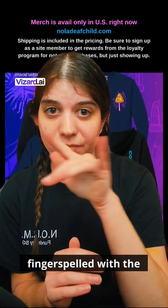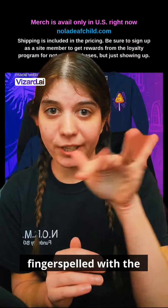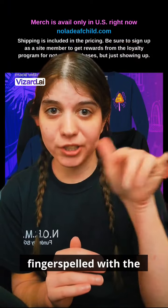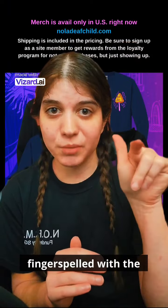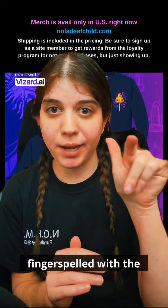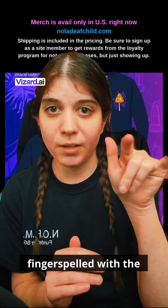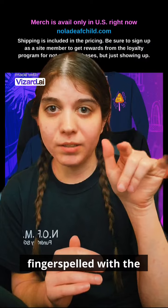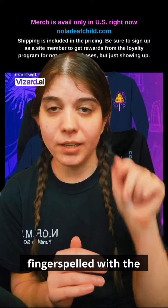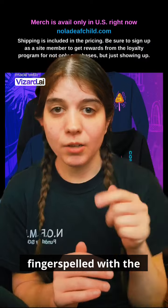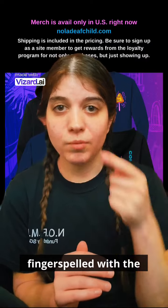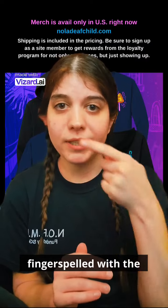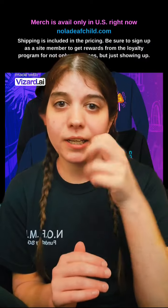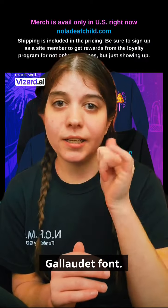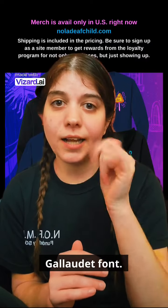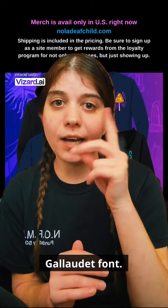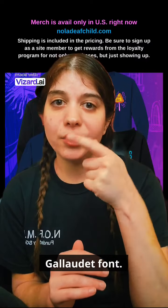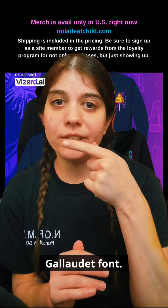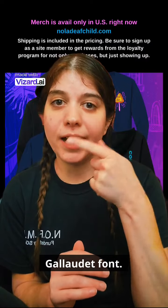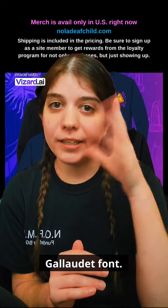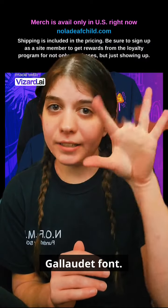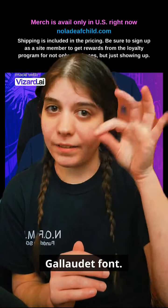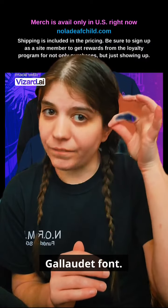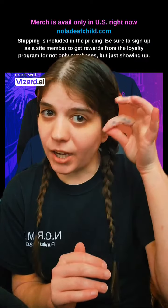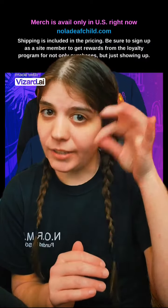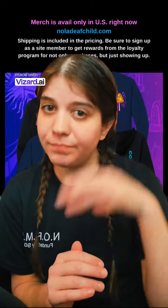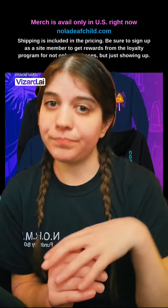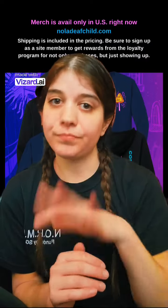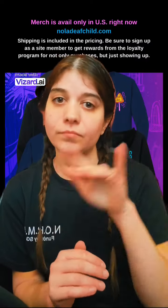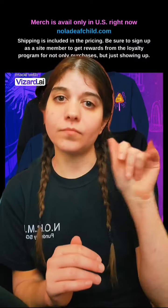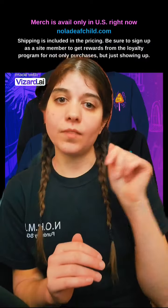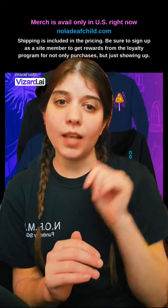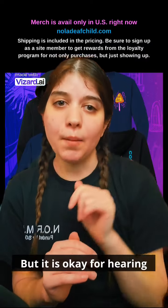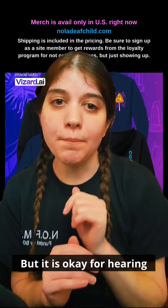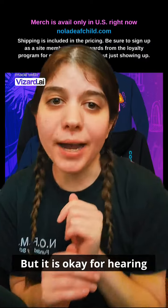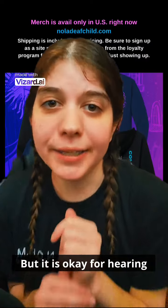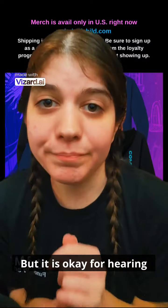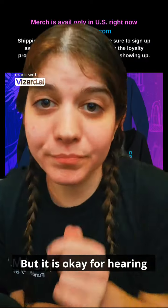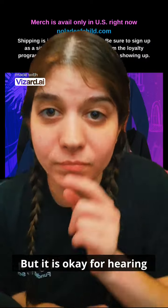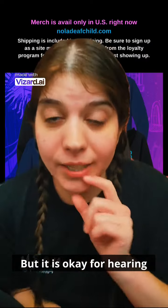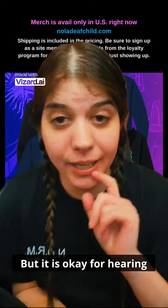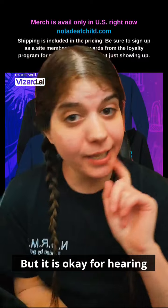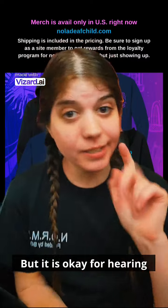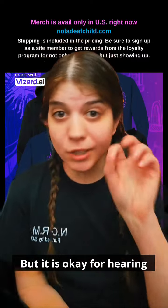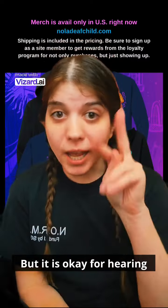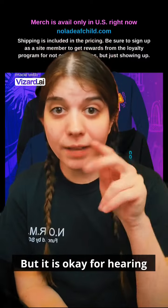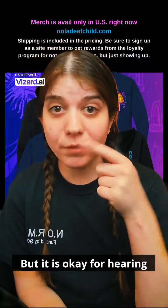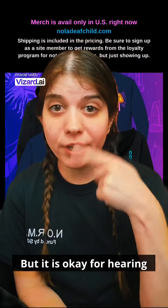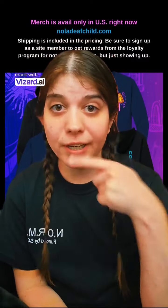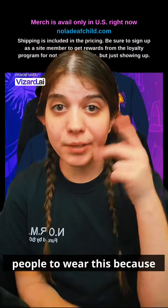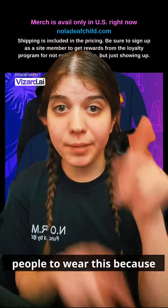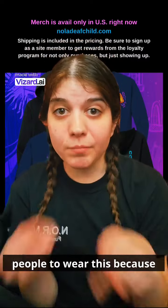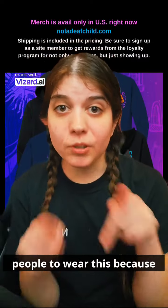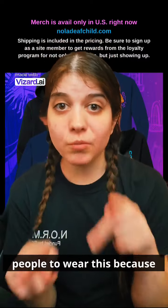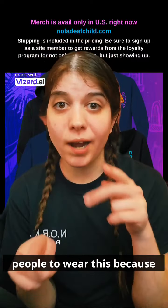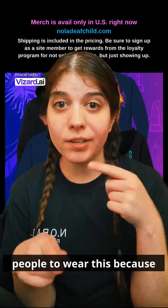fingerspelled with the Gallaudet font. But it is okay for hearing people to wear this